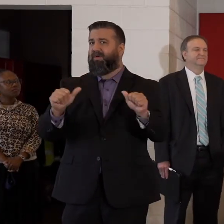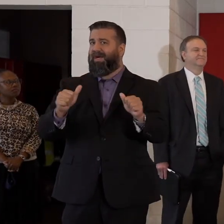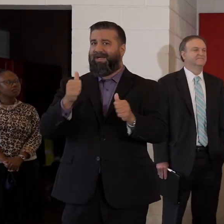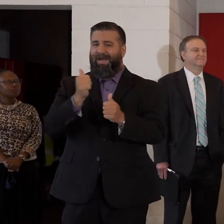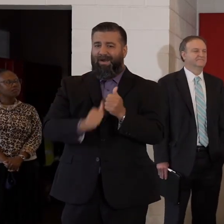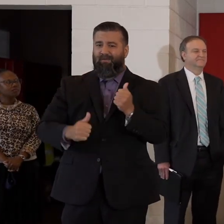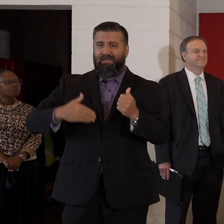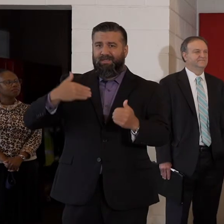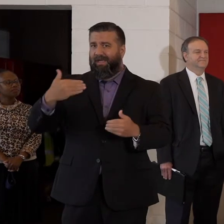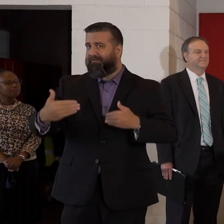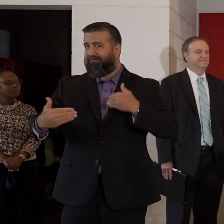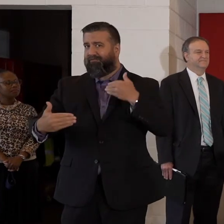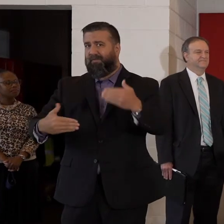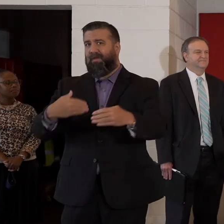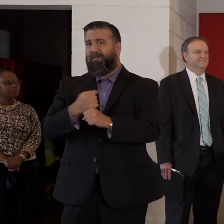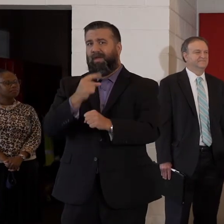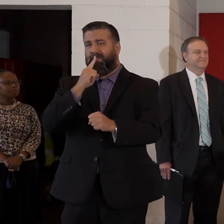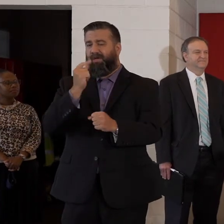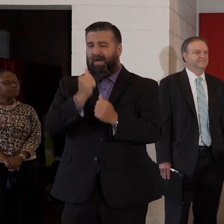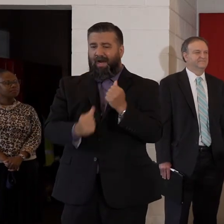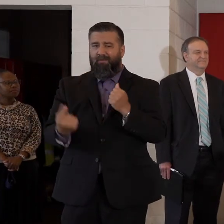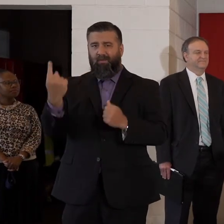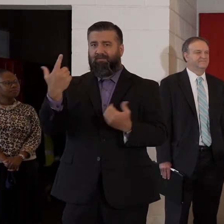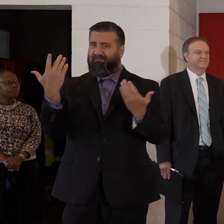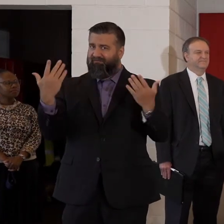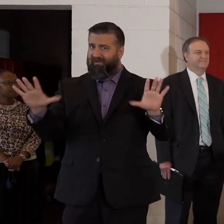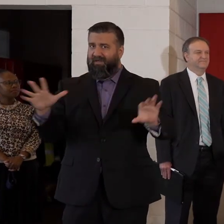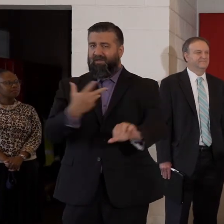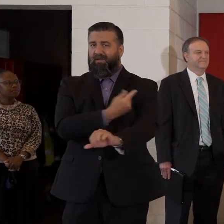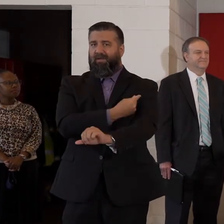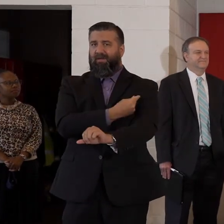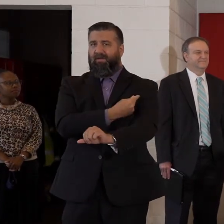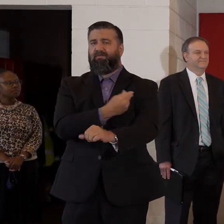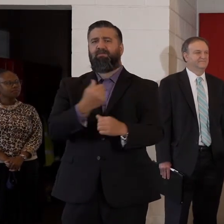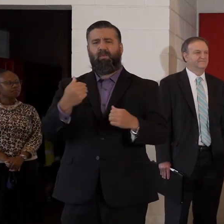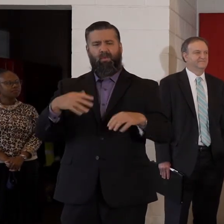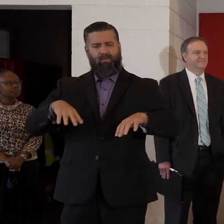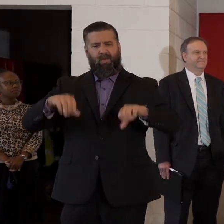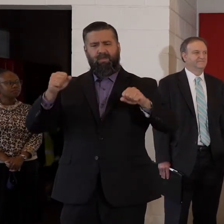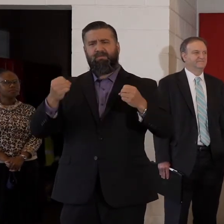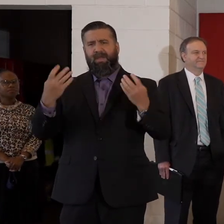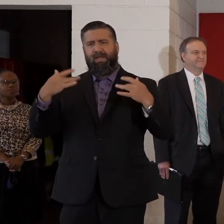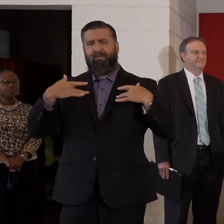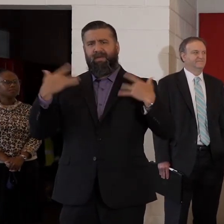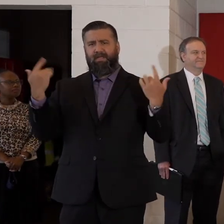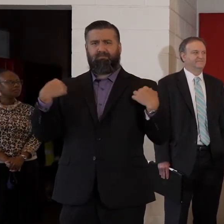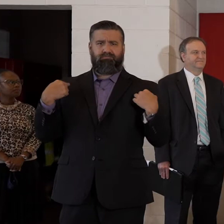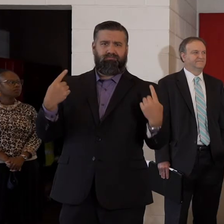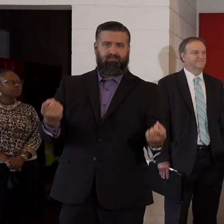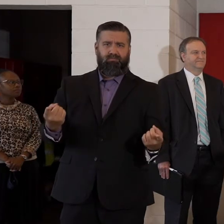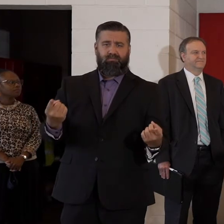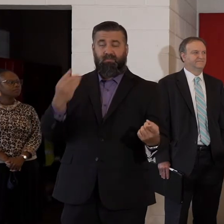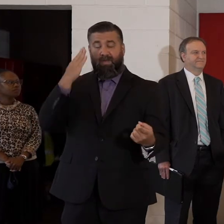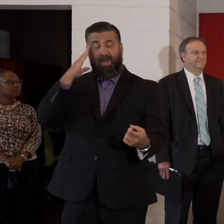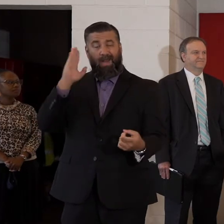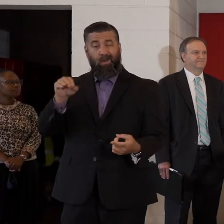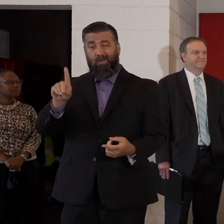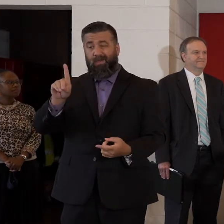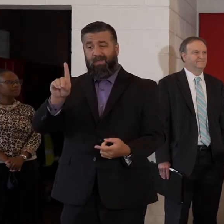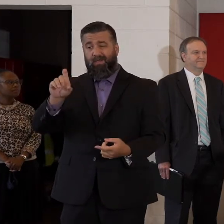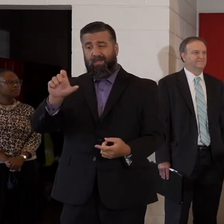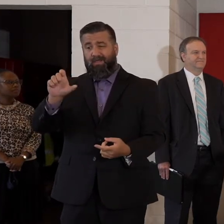can to make sure everyone is vaccinated. This is one of our numerous events we've had held in Ferguson, and I know Delwood has as